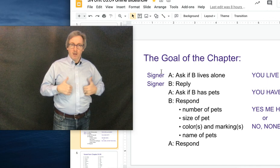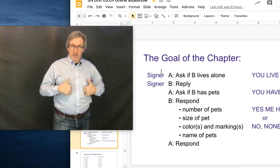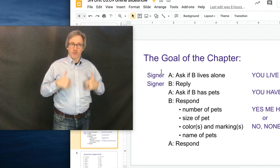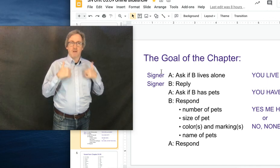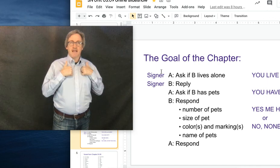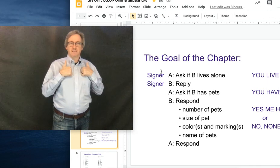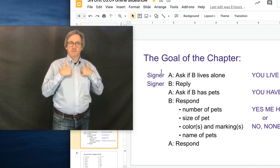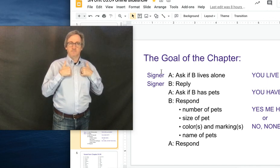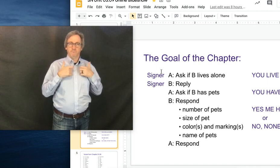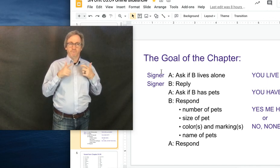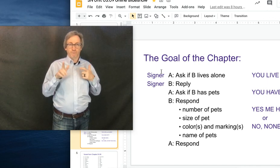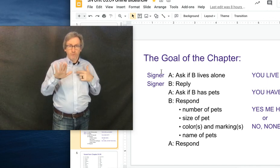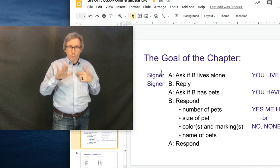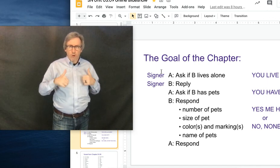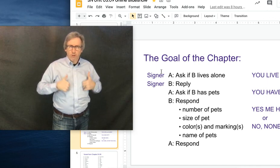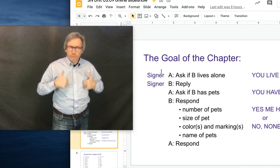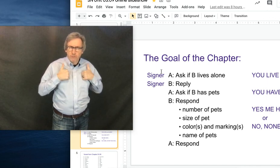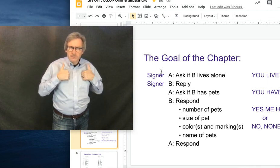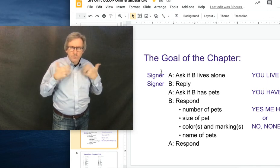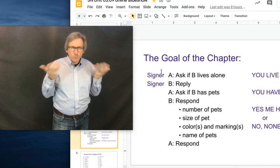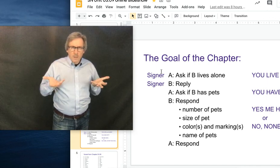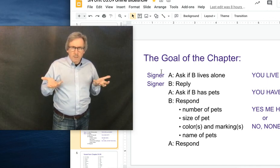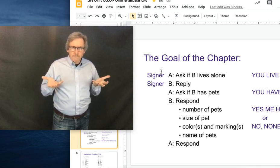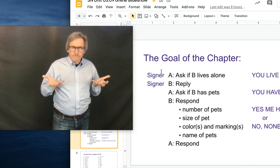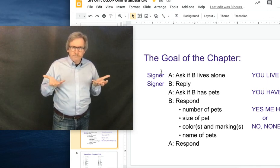is your address.